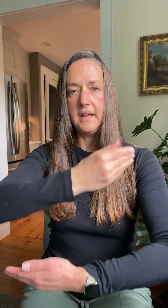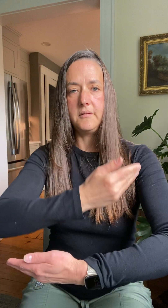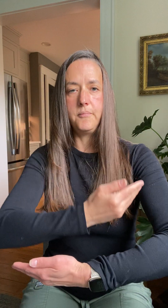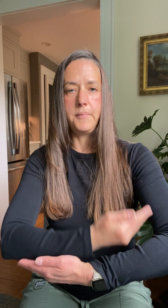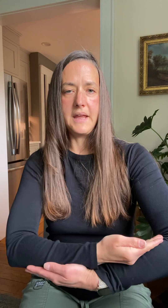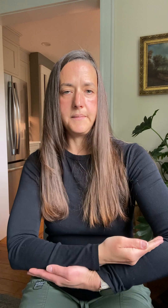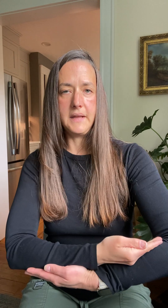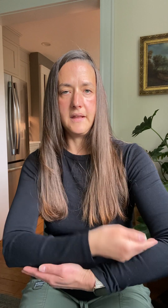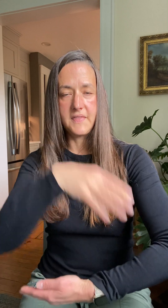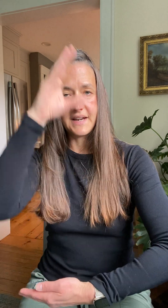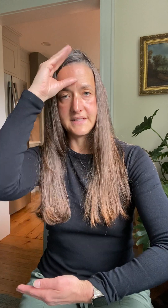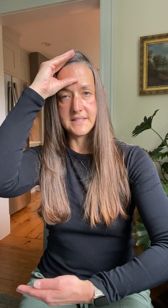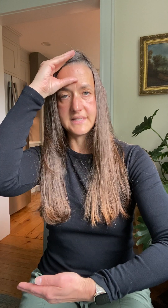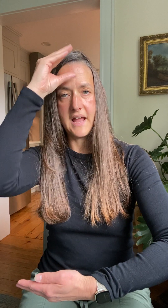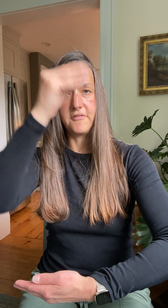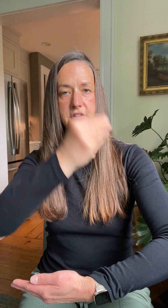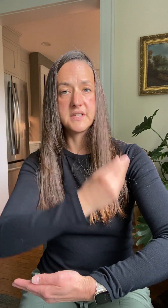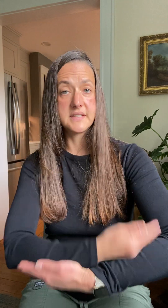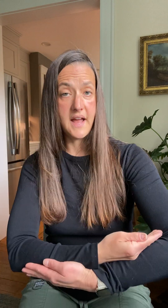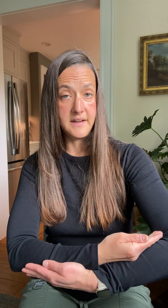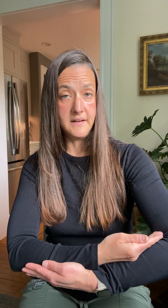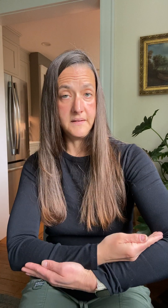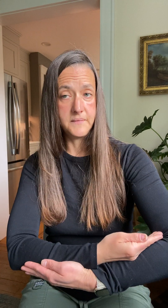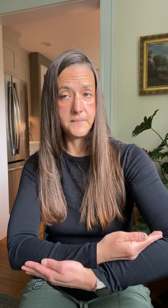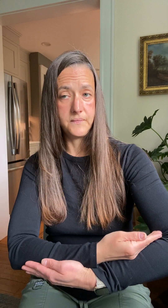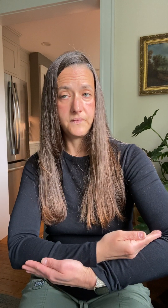and baby, that is the sign for son.